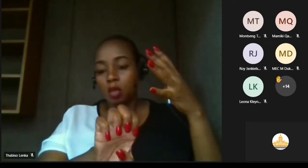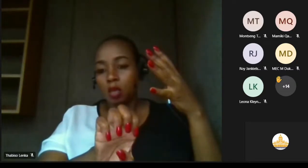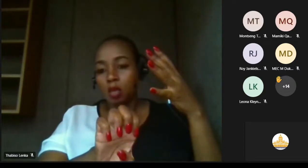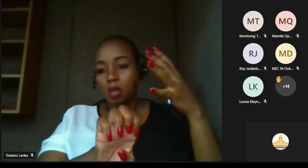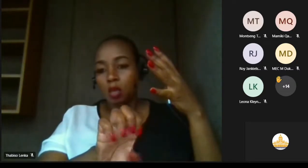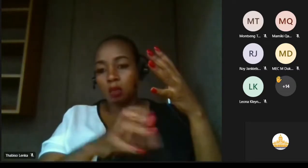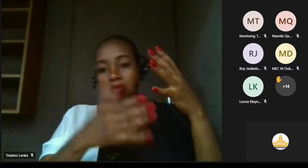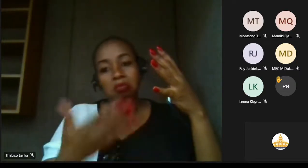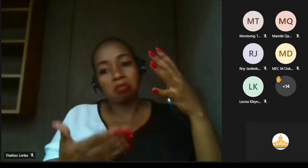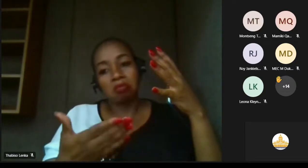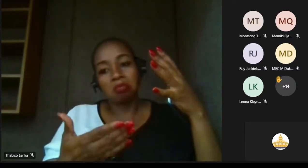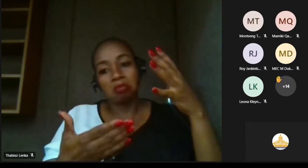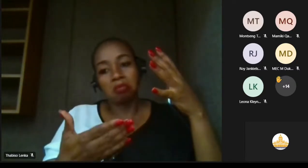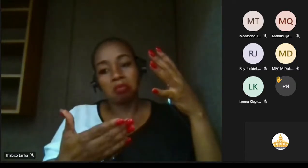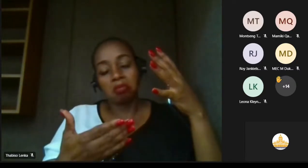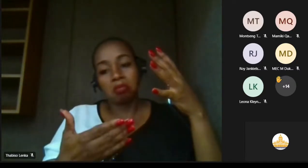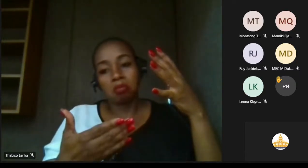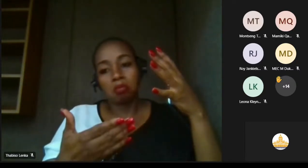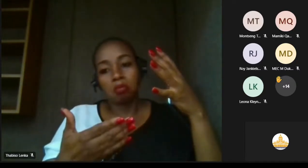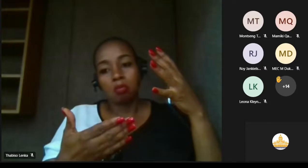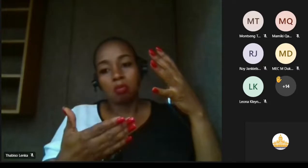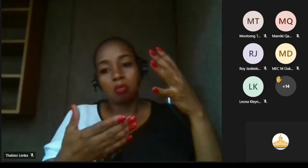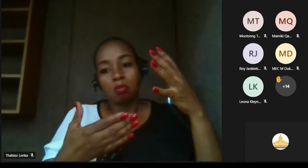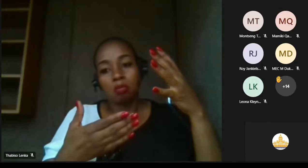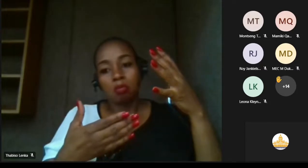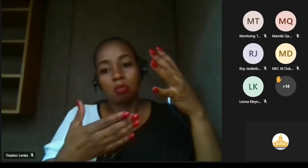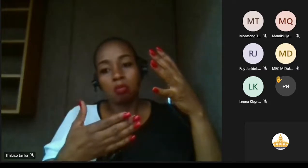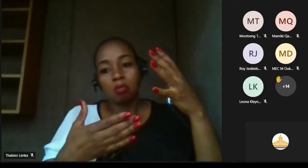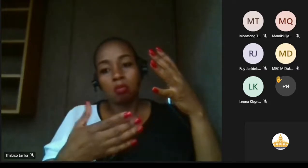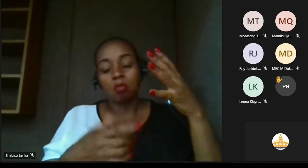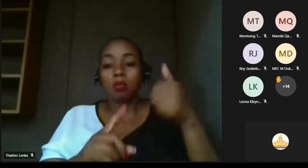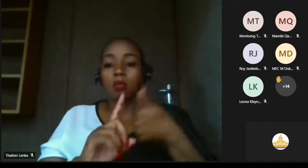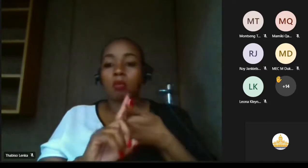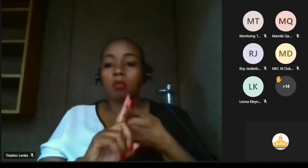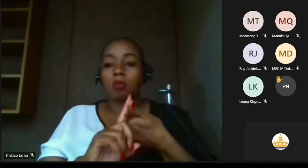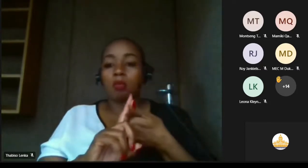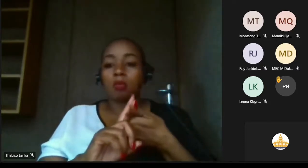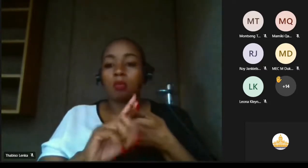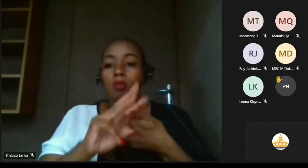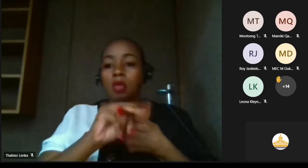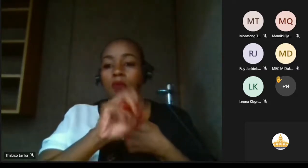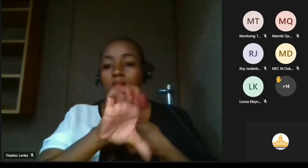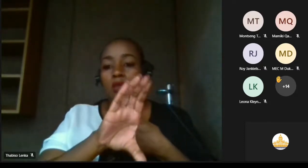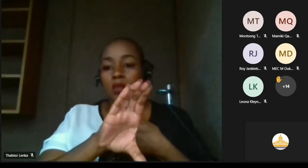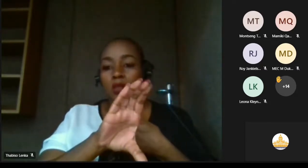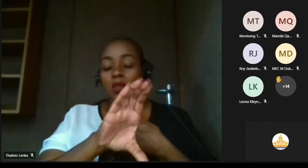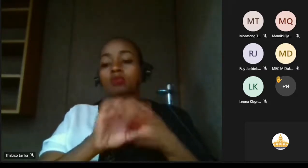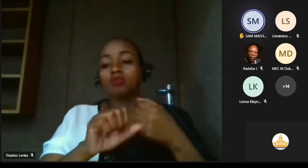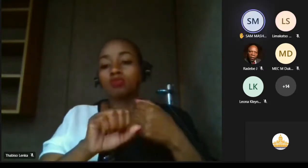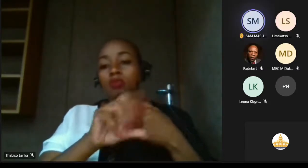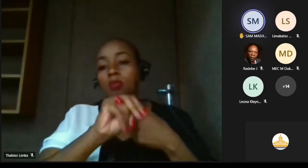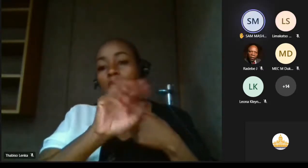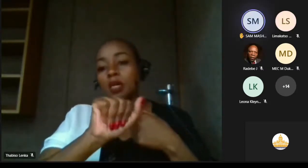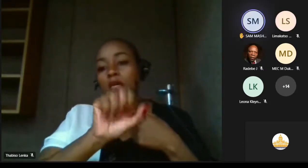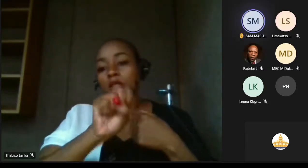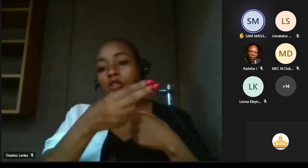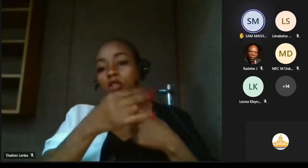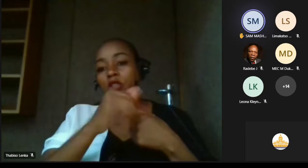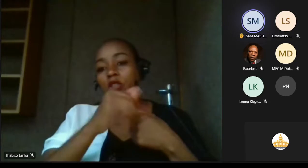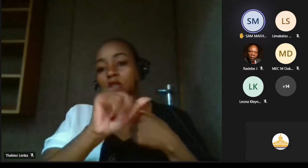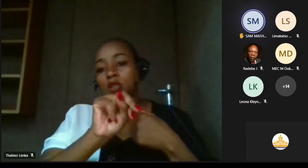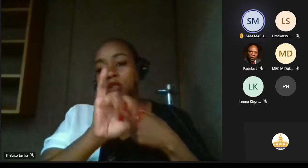He did not indicate, right? Honorable Mashinini. I support speaker. Thank you. Thank